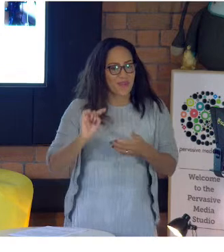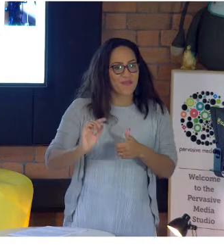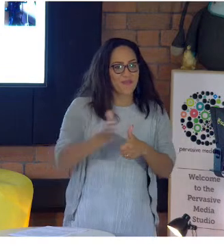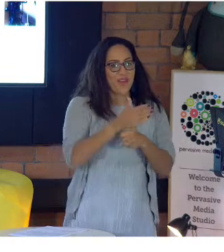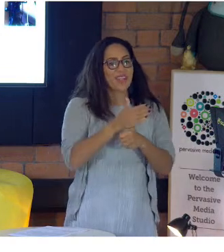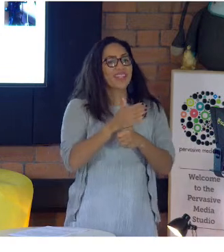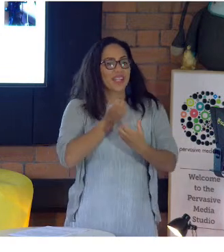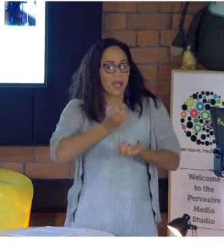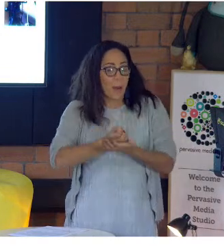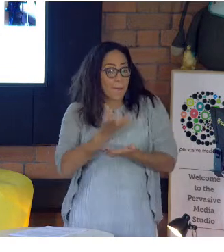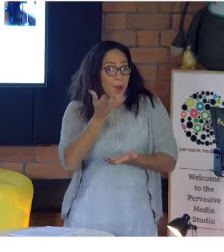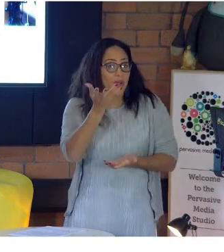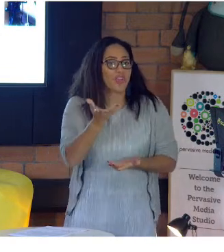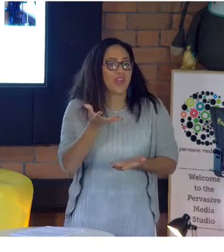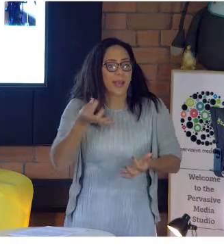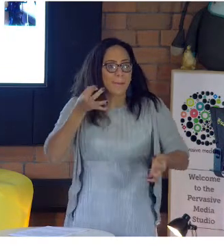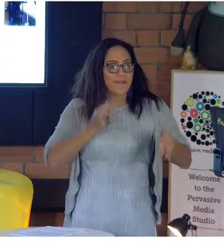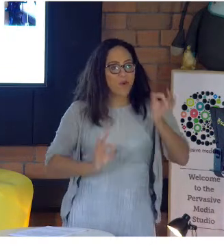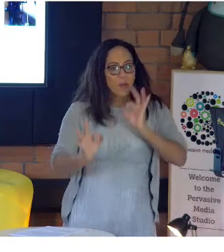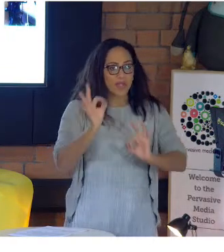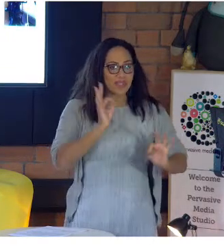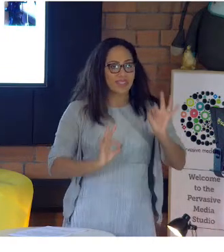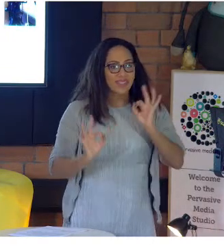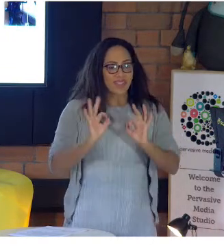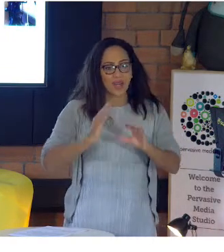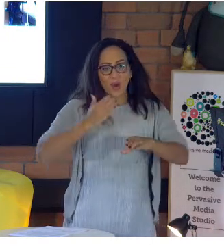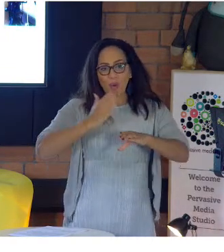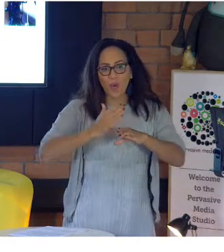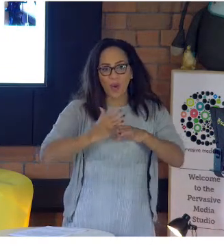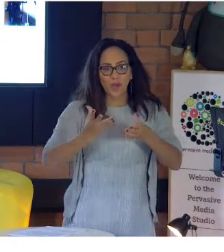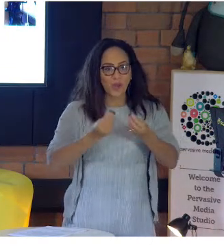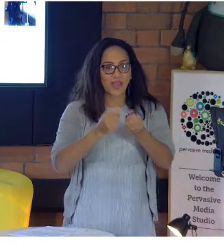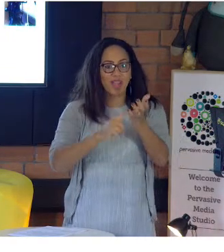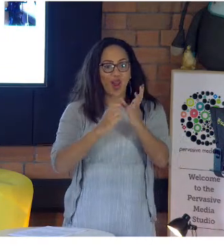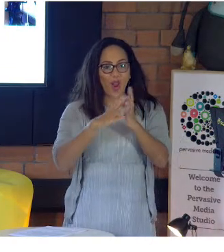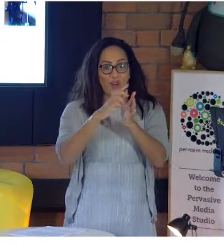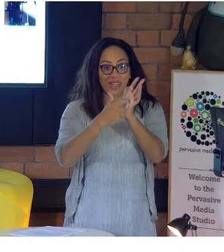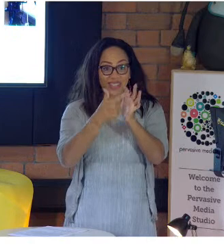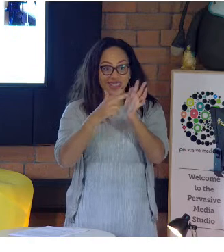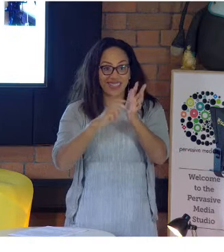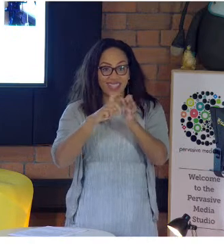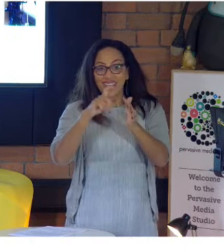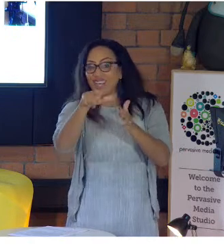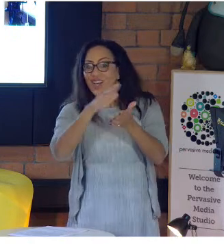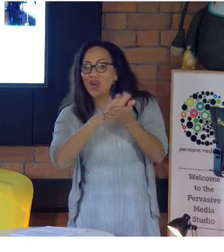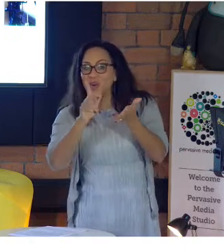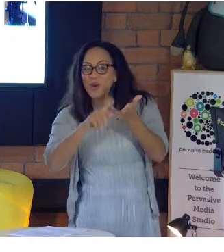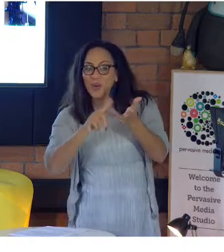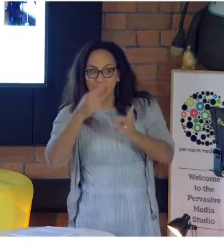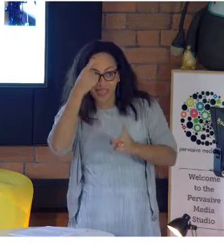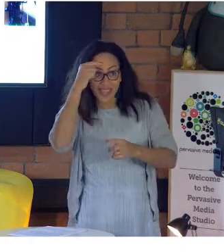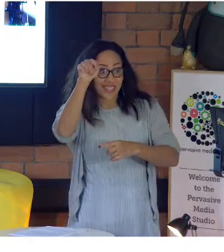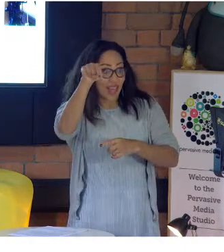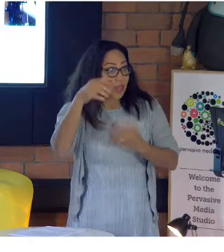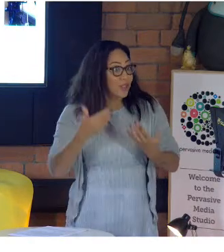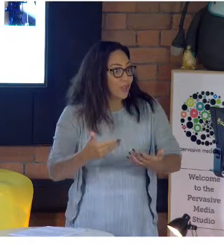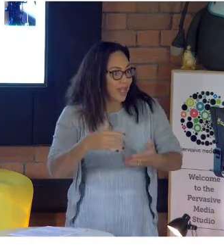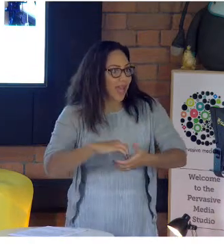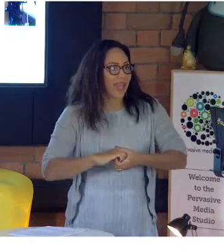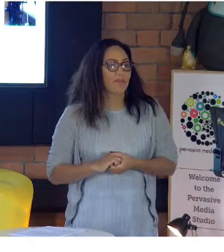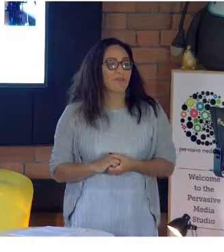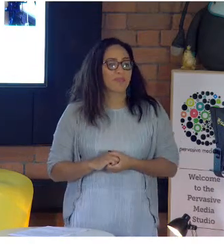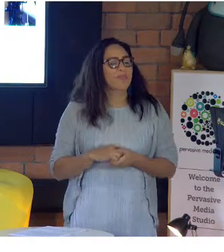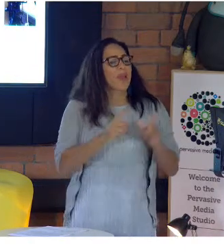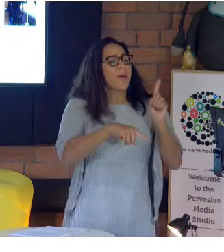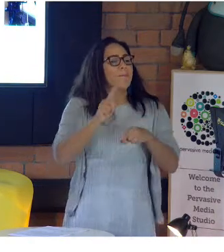performance. So we worked with the poet Lawrence Hu, who I think is here in the public today, the multimedia